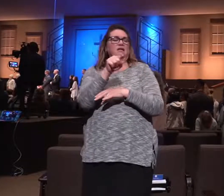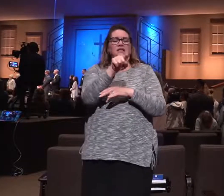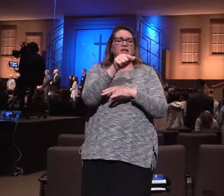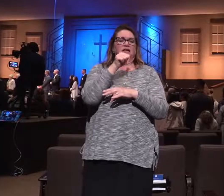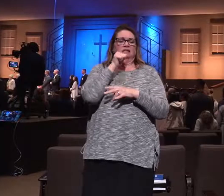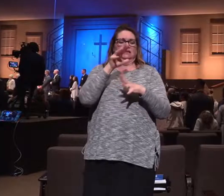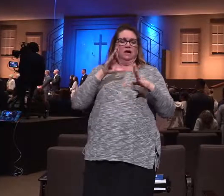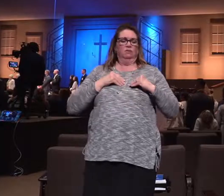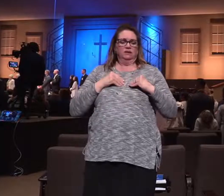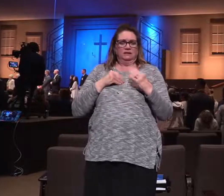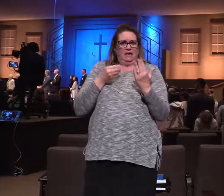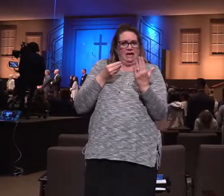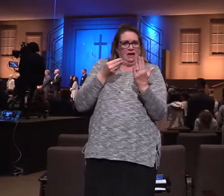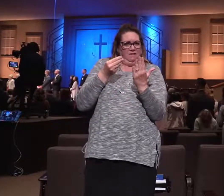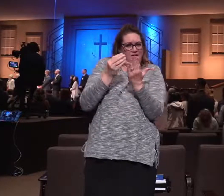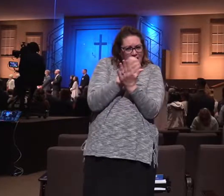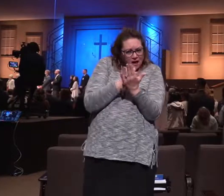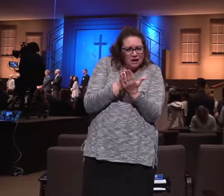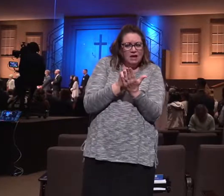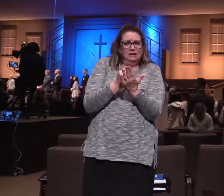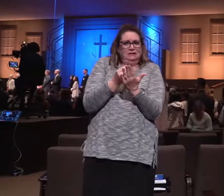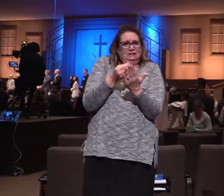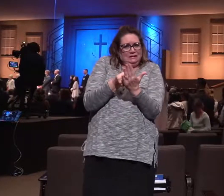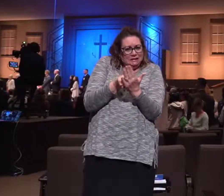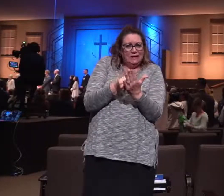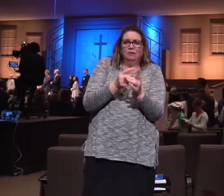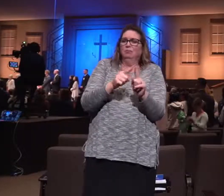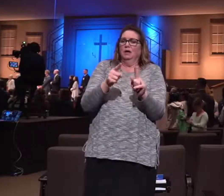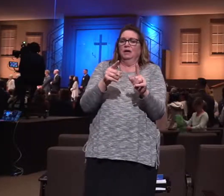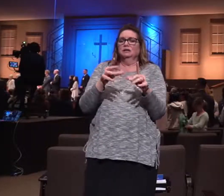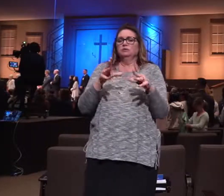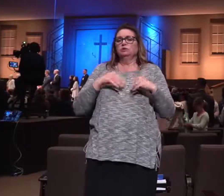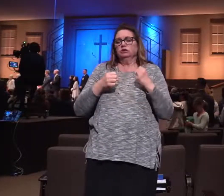a missionary in that position.